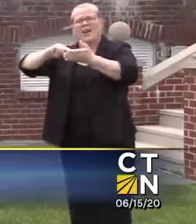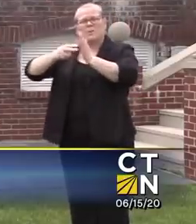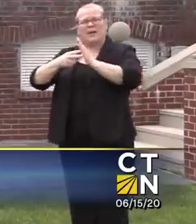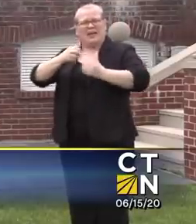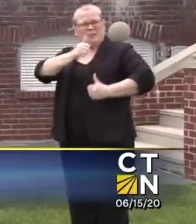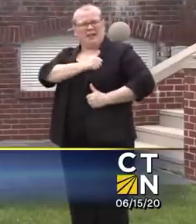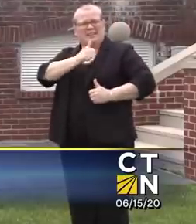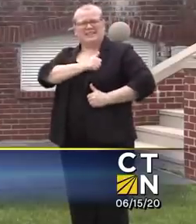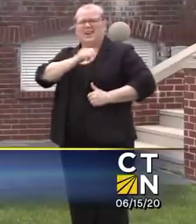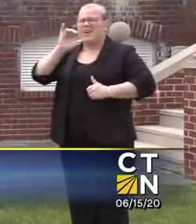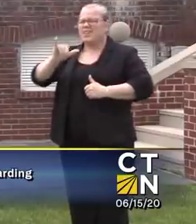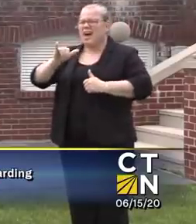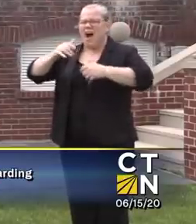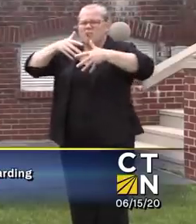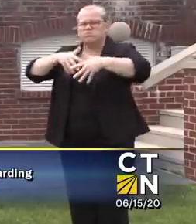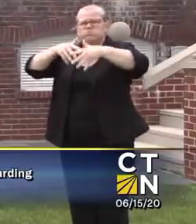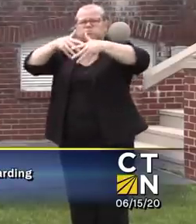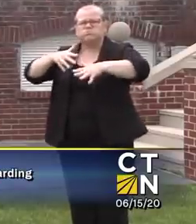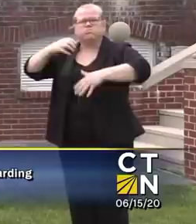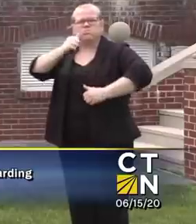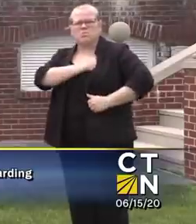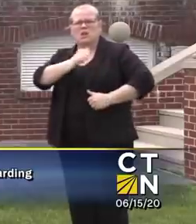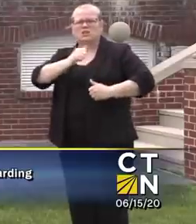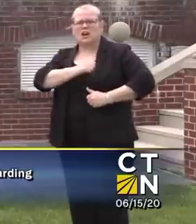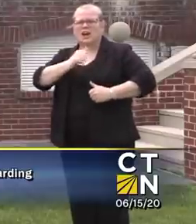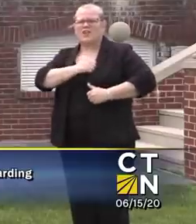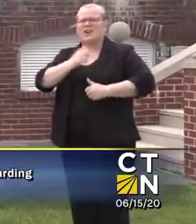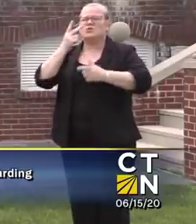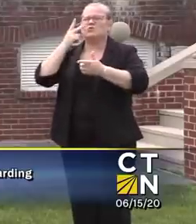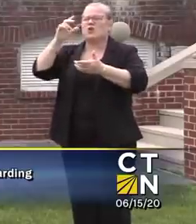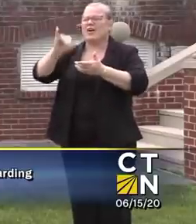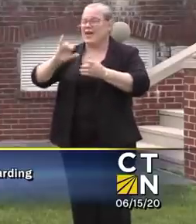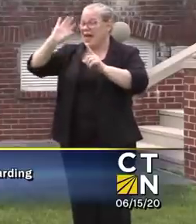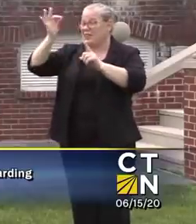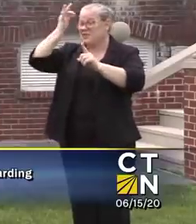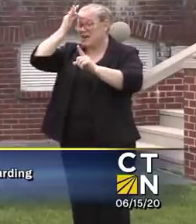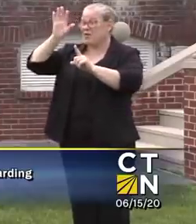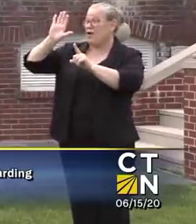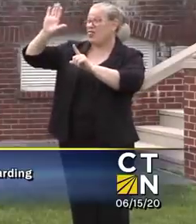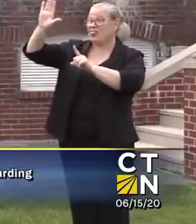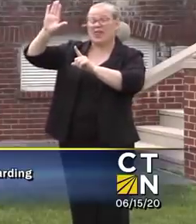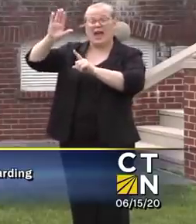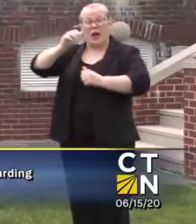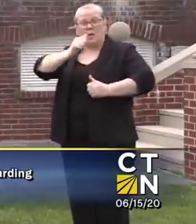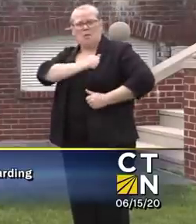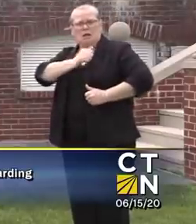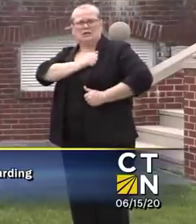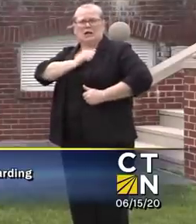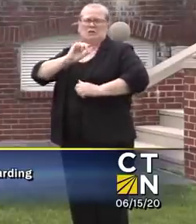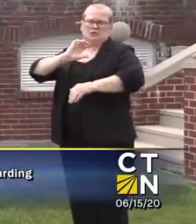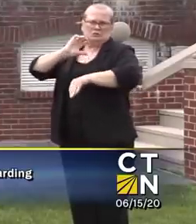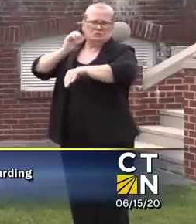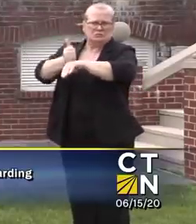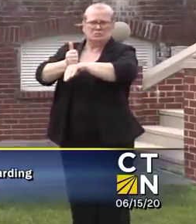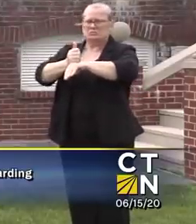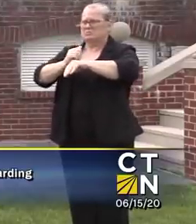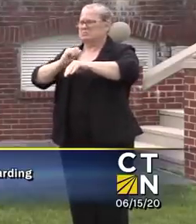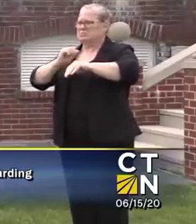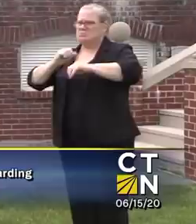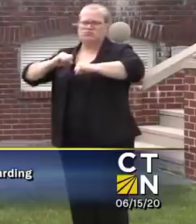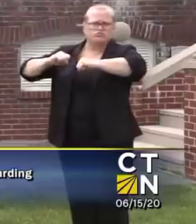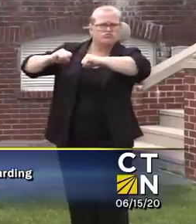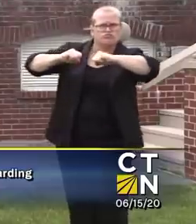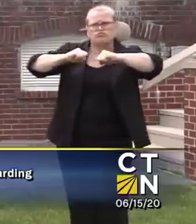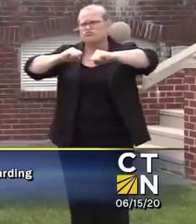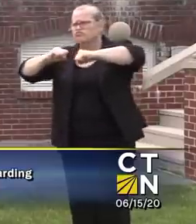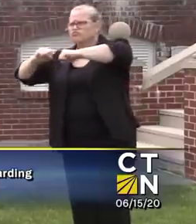those military weapons. You saw what was being offered up by the feds. I know going back to 9/11, there was a great deal of urgency in terms